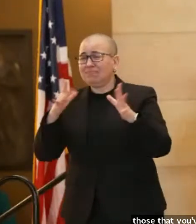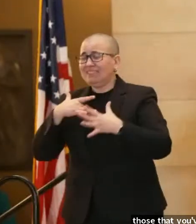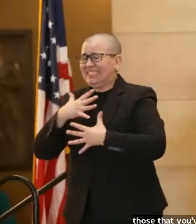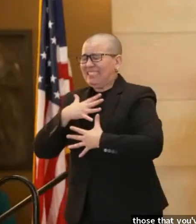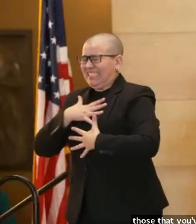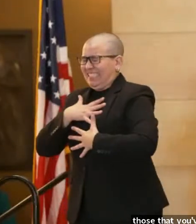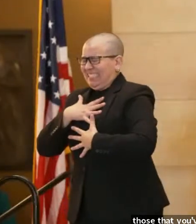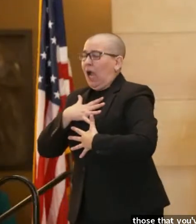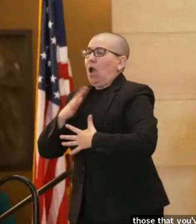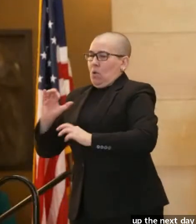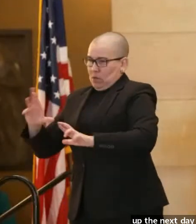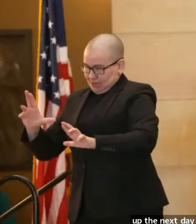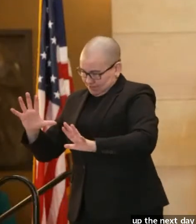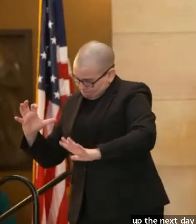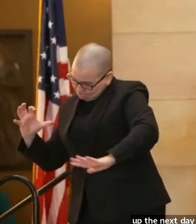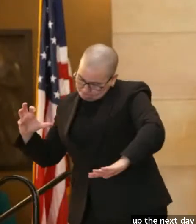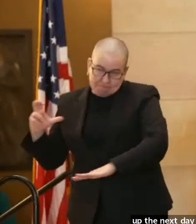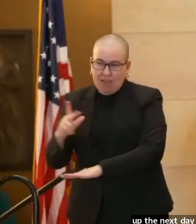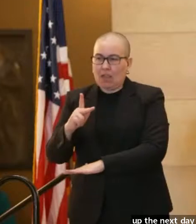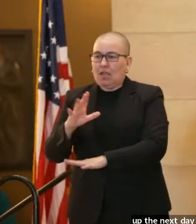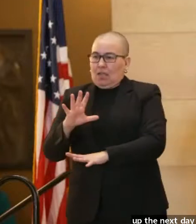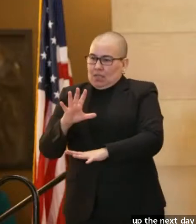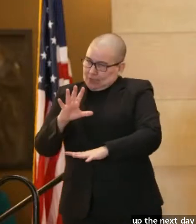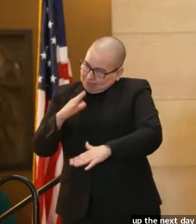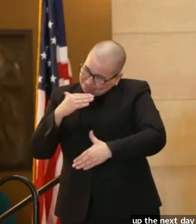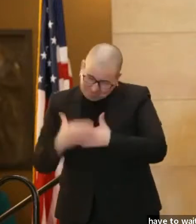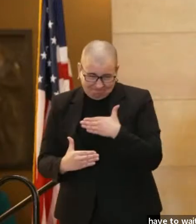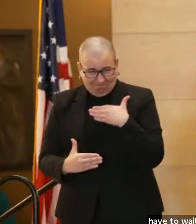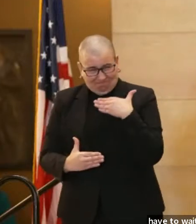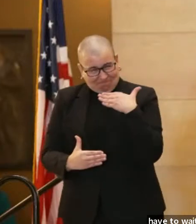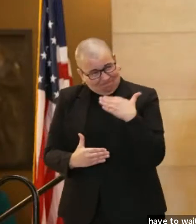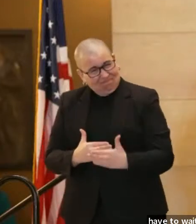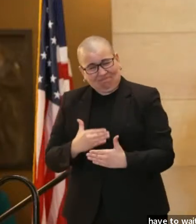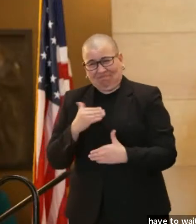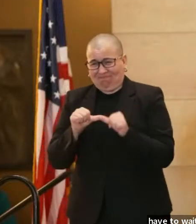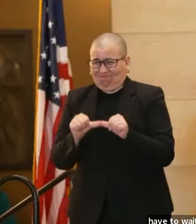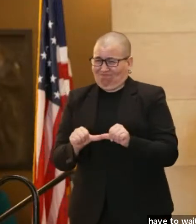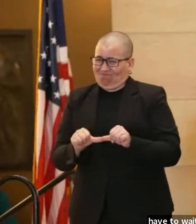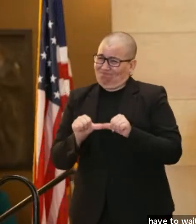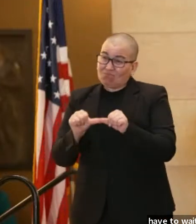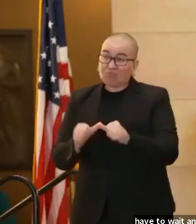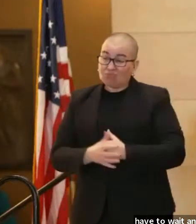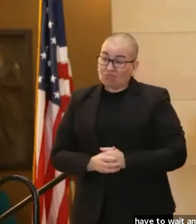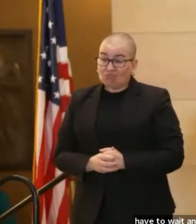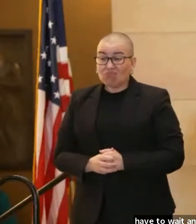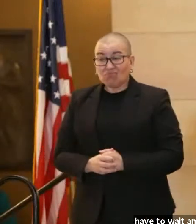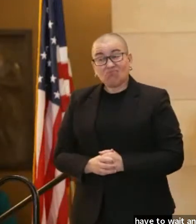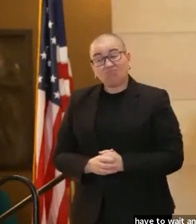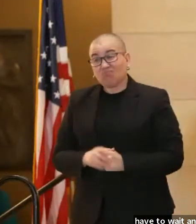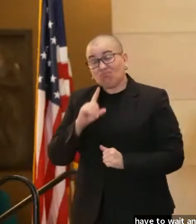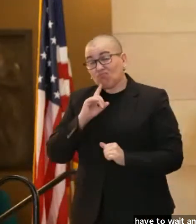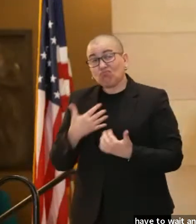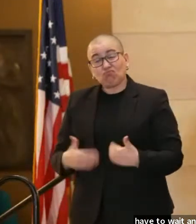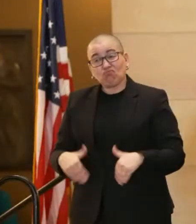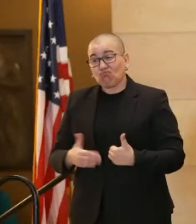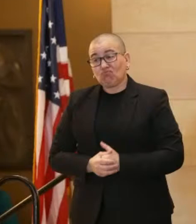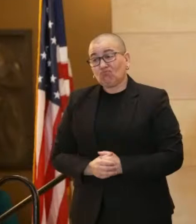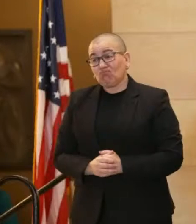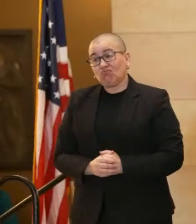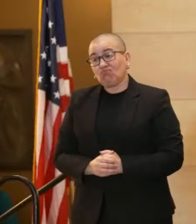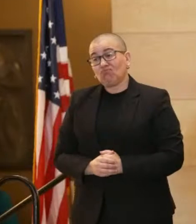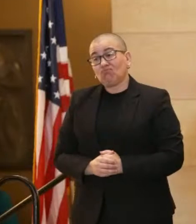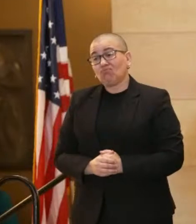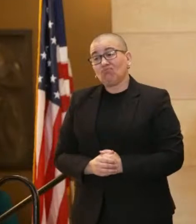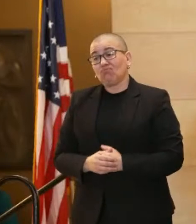you have to wait and look and find that way to get to the next place. It's incredible. So I'm not telling you